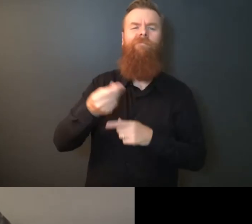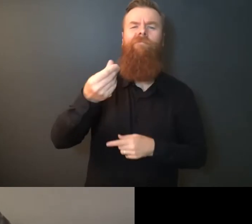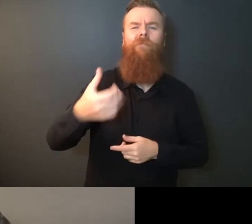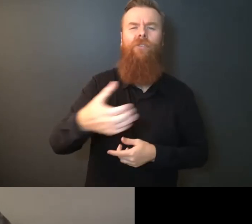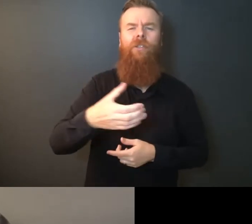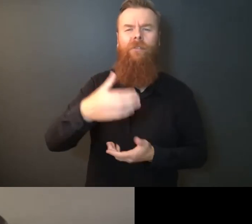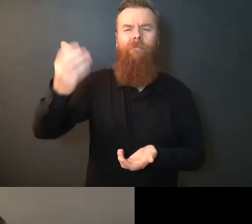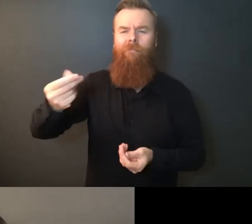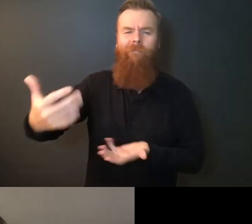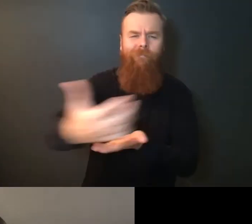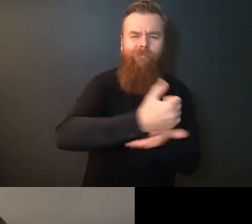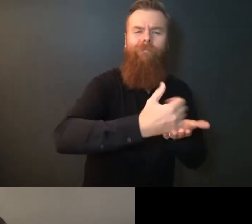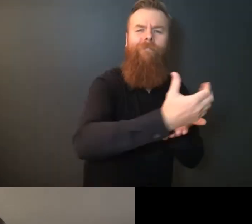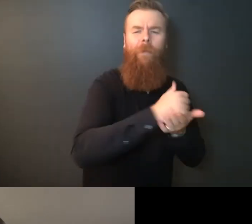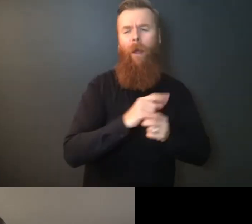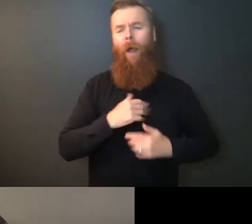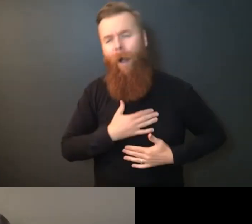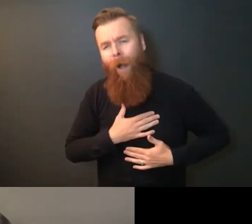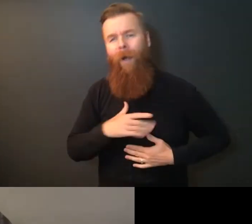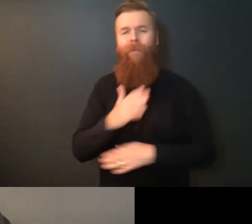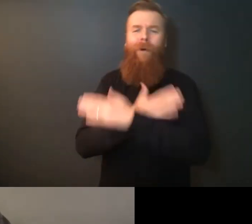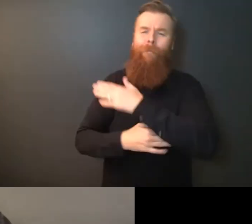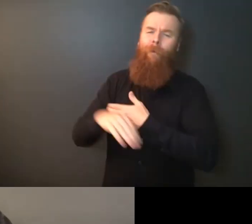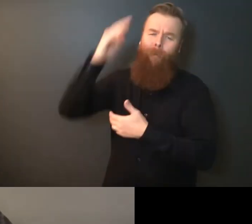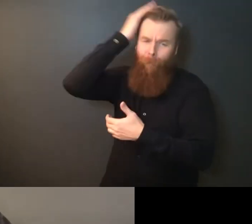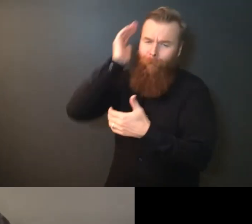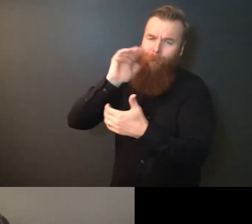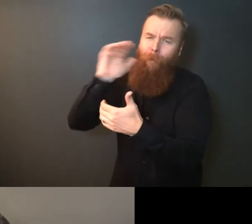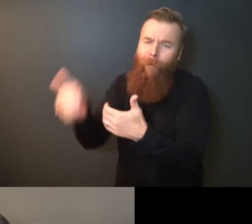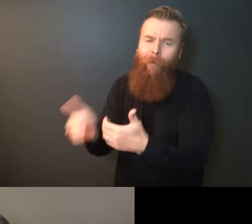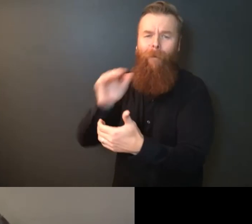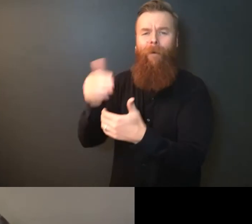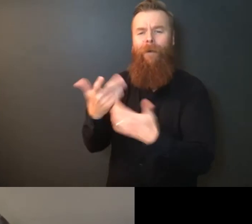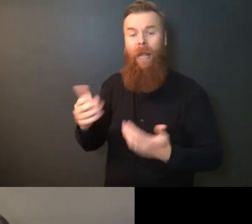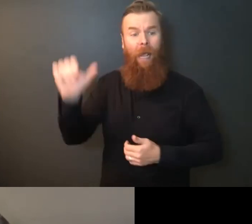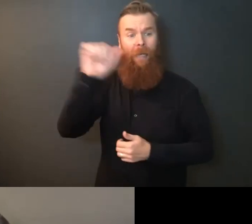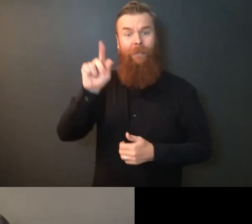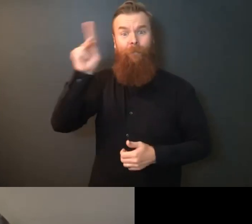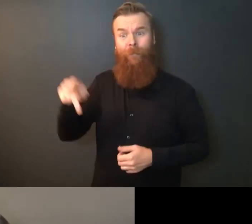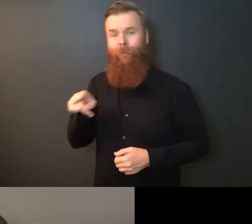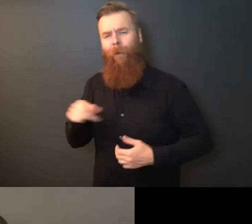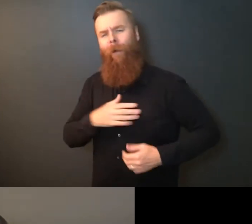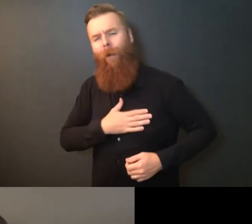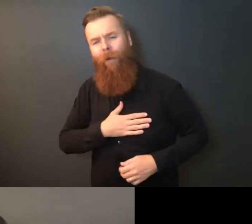specifically in East Asia Pacific and Middle East, unfortunately, where people with disabilities are seen as a